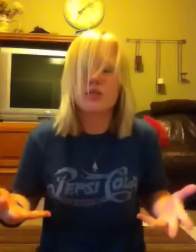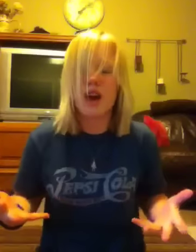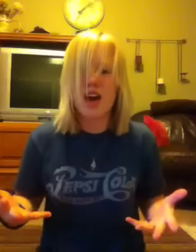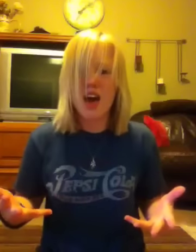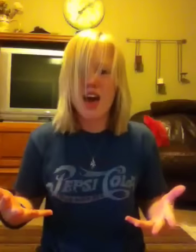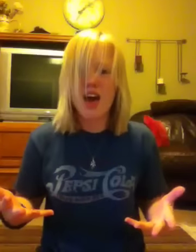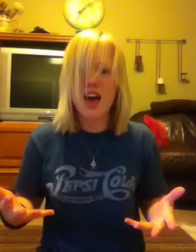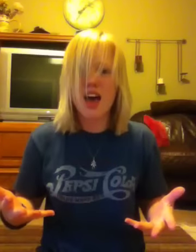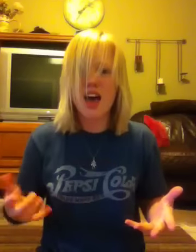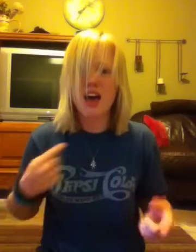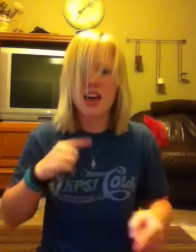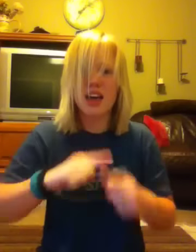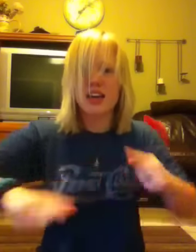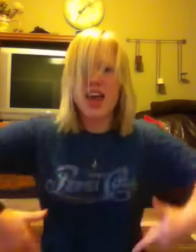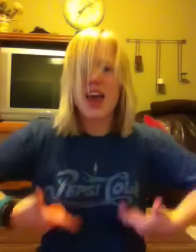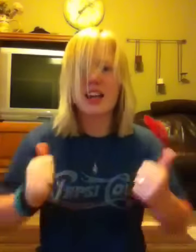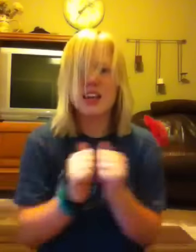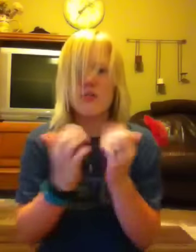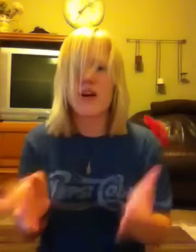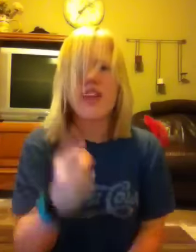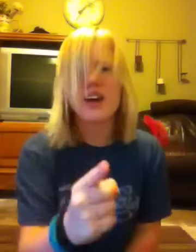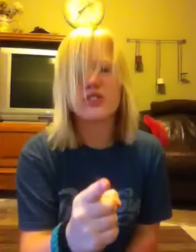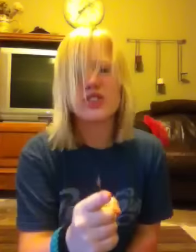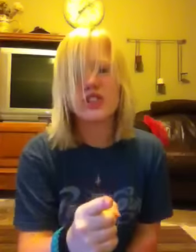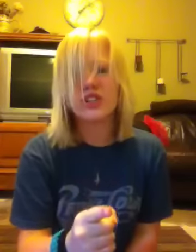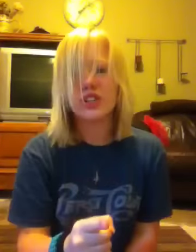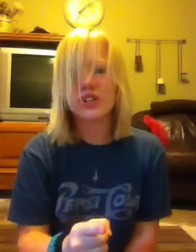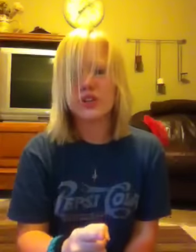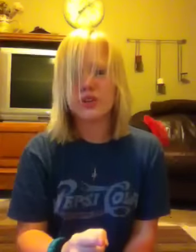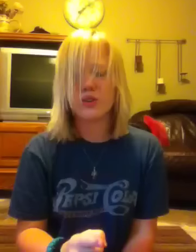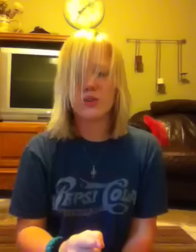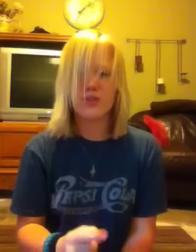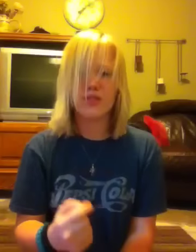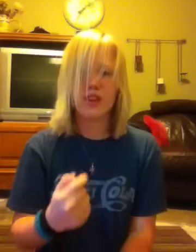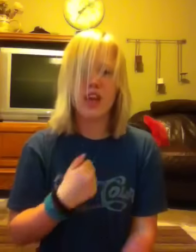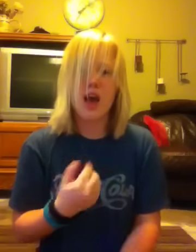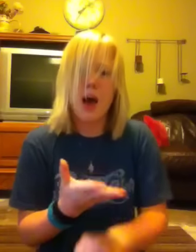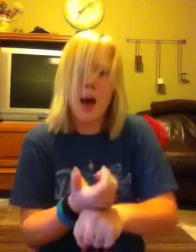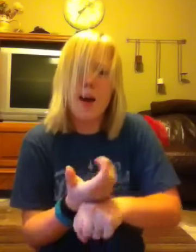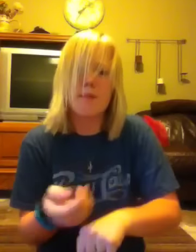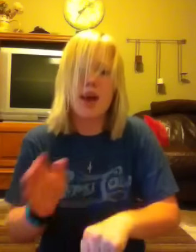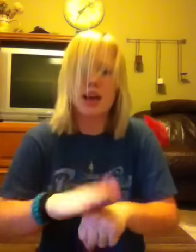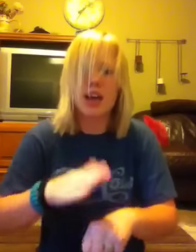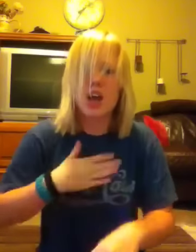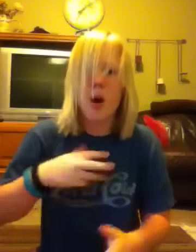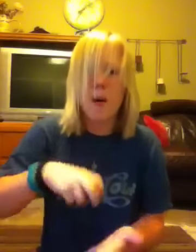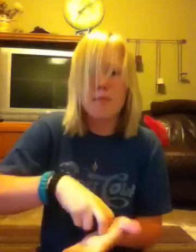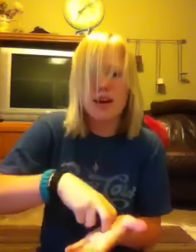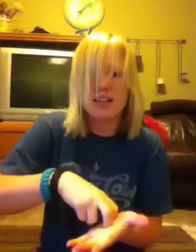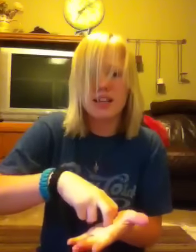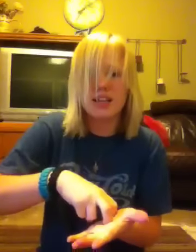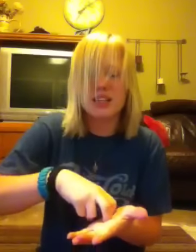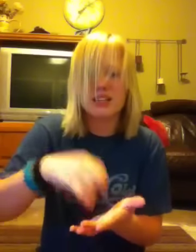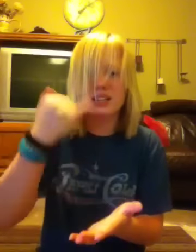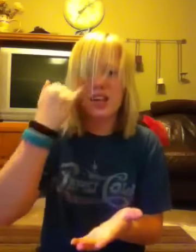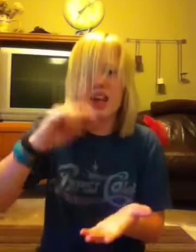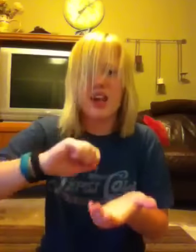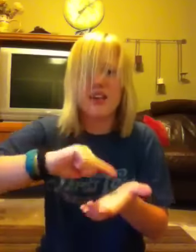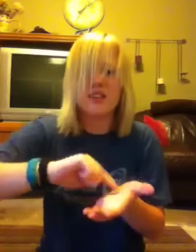way, can't live without you, I'm begging on me, if there's